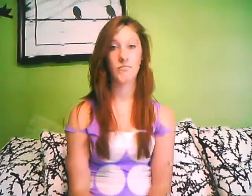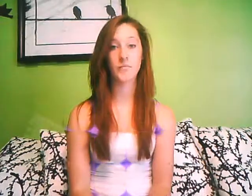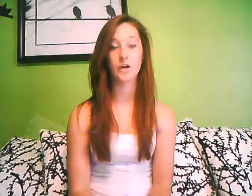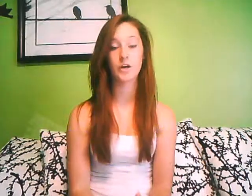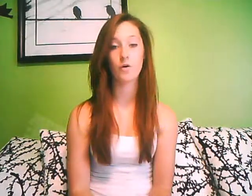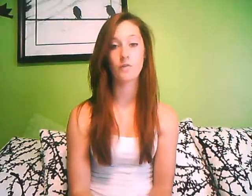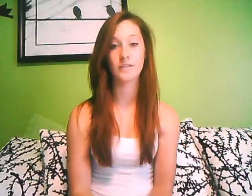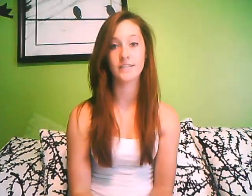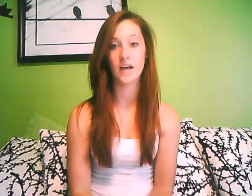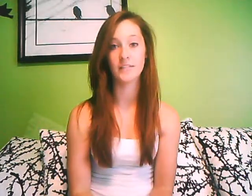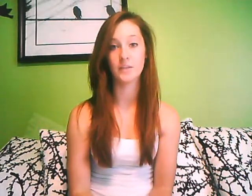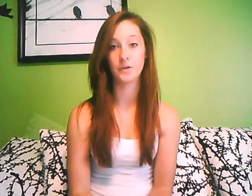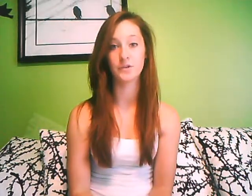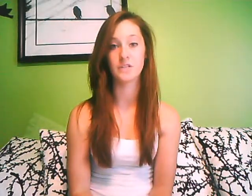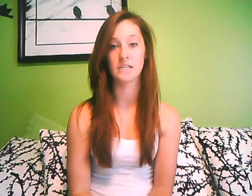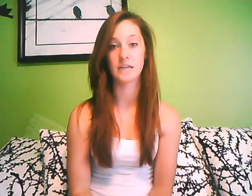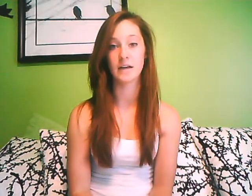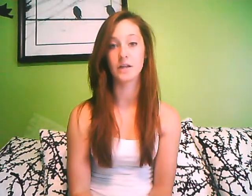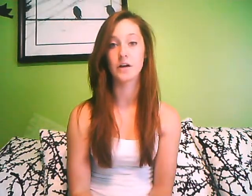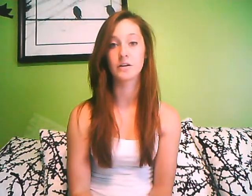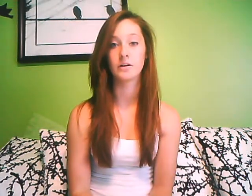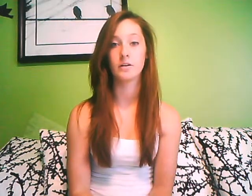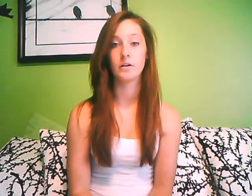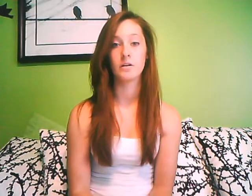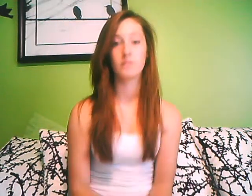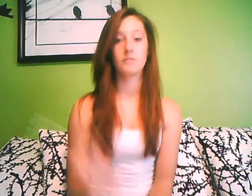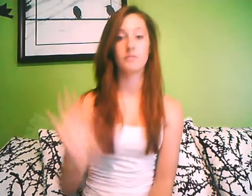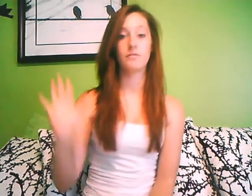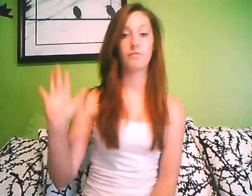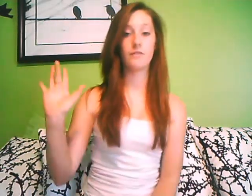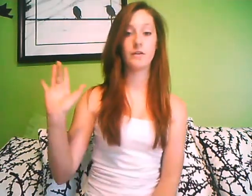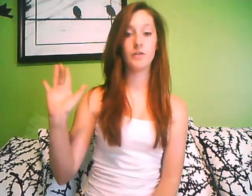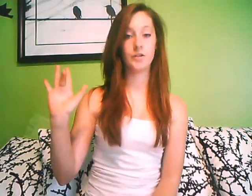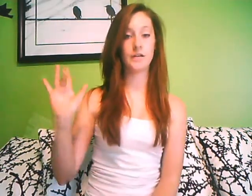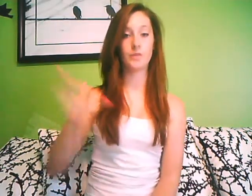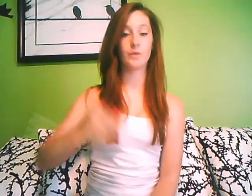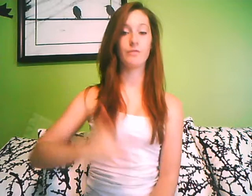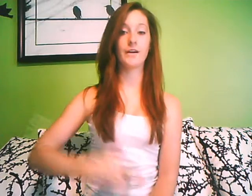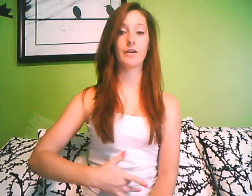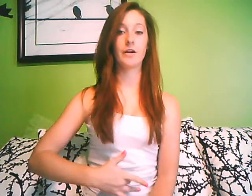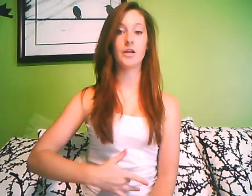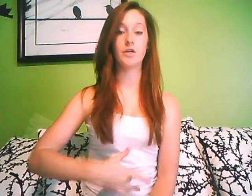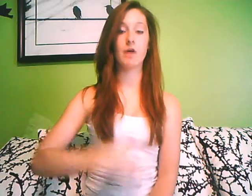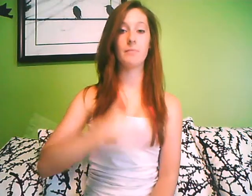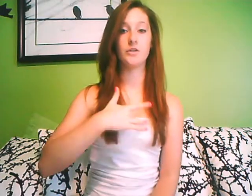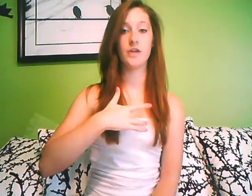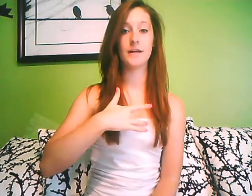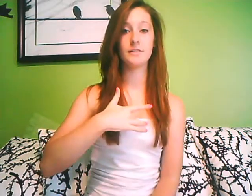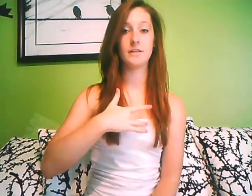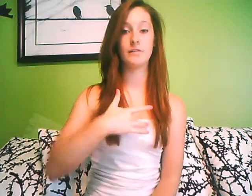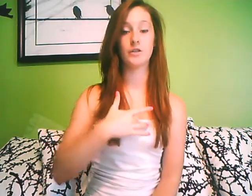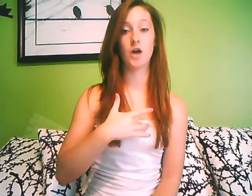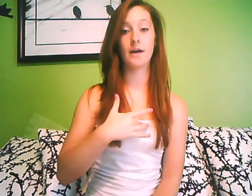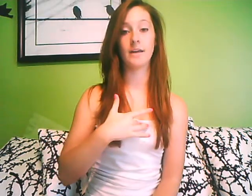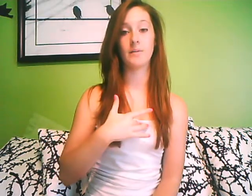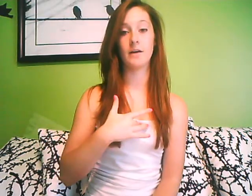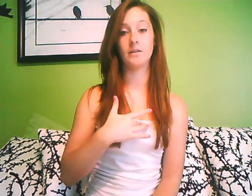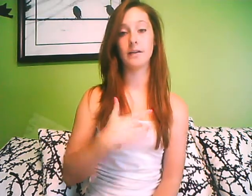Now I'm going to go over the signs that were used in the dialogue. For feel, you take your middle finger and you go up the chest if you're talking about, like,